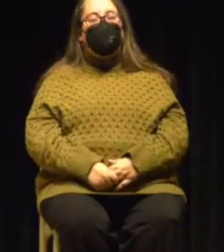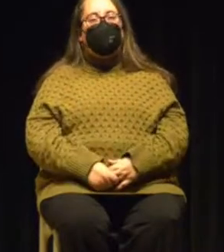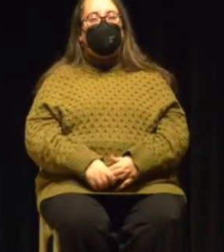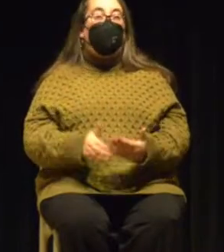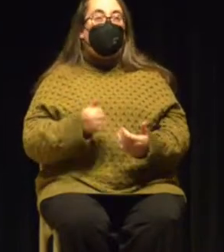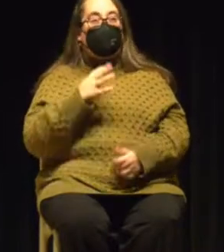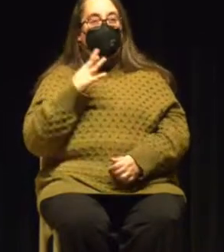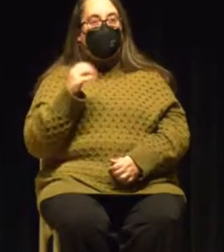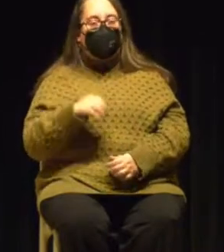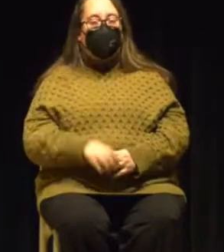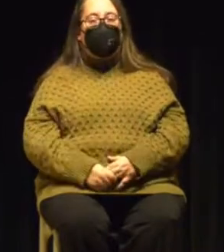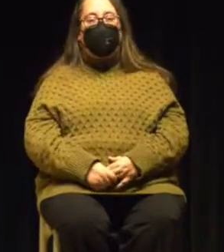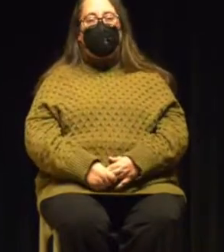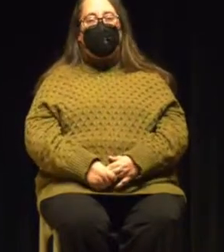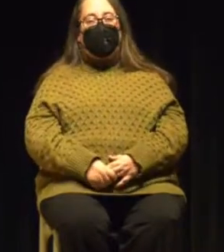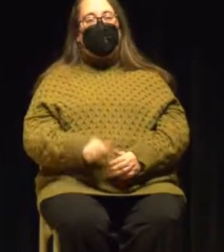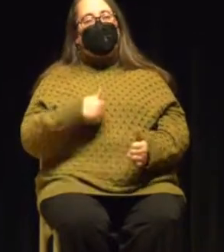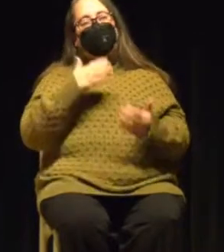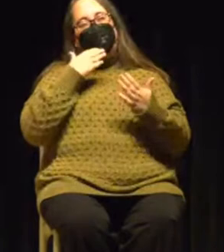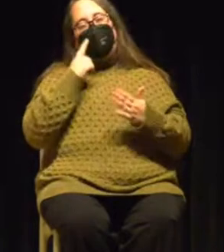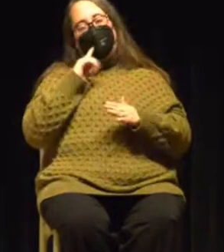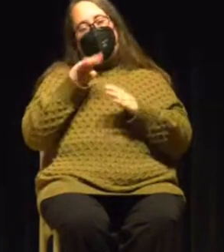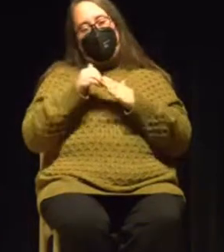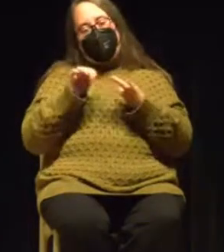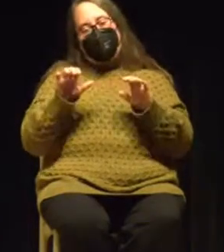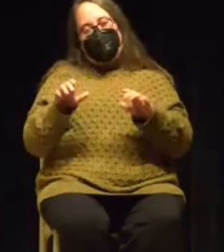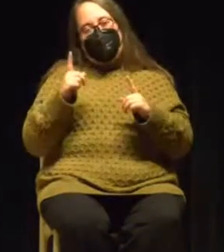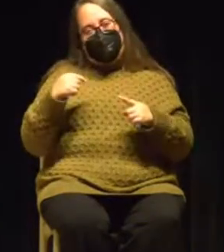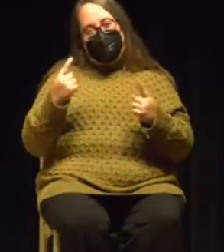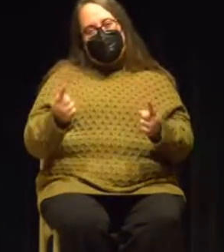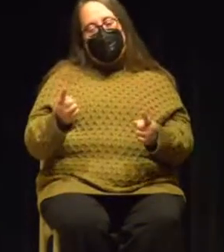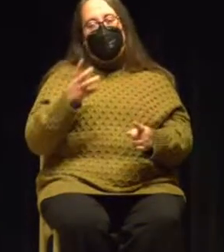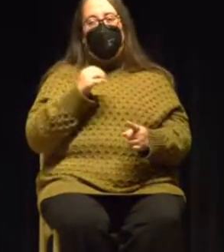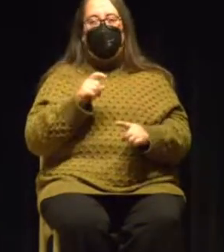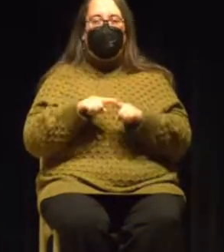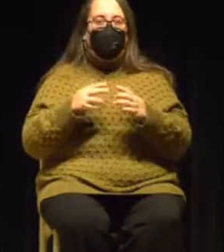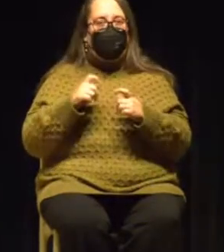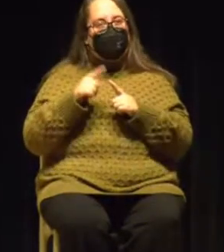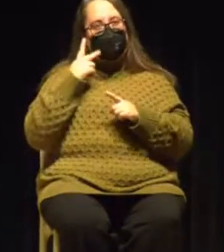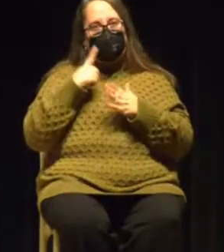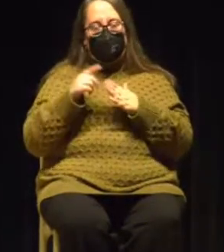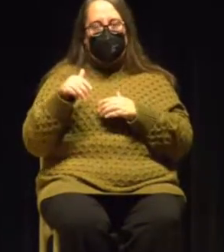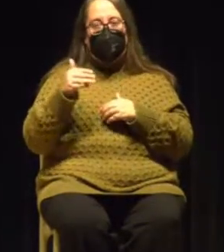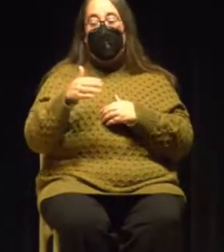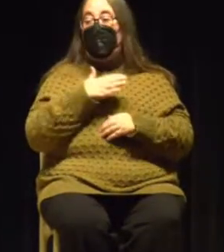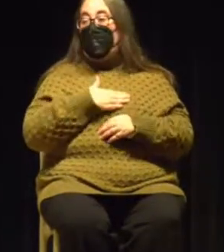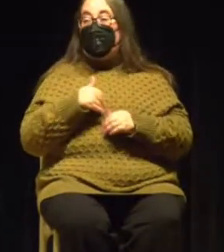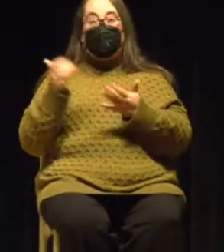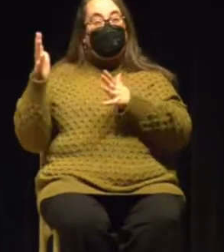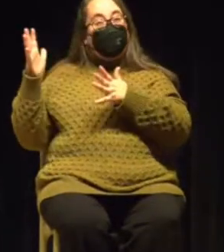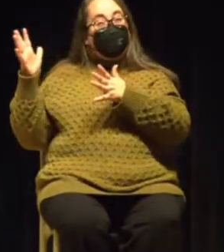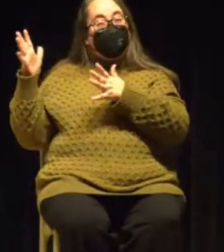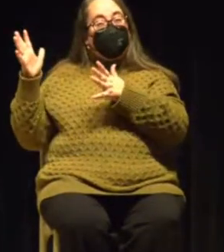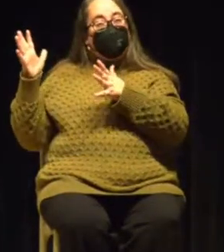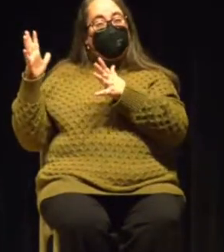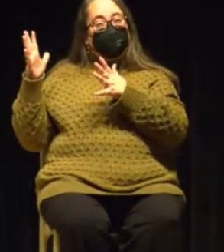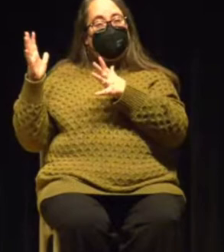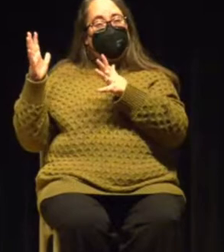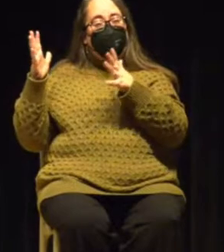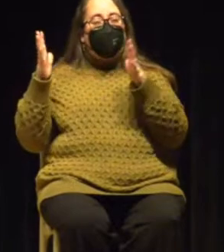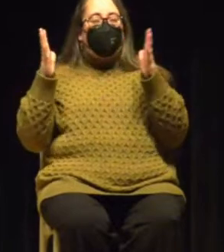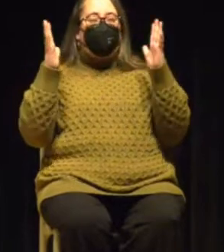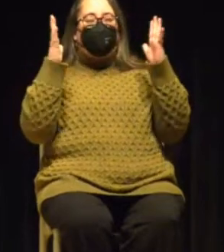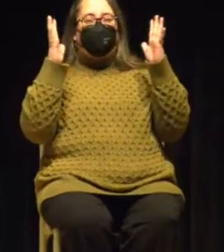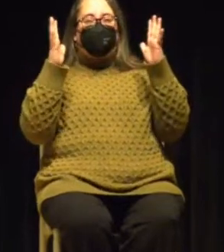folks. We are grateful for all that you have done thus far. And we can't wait to see what's next. Please join me in thanking Rabia for this